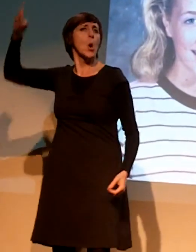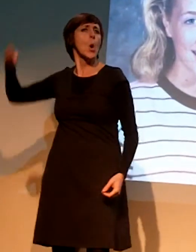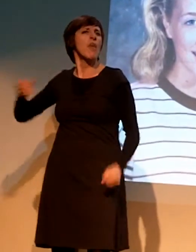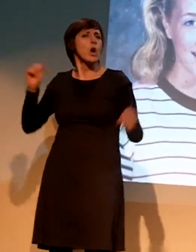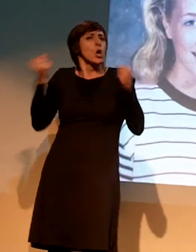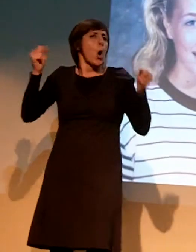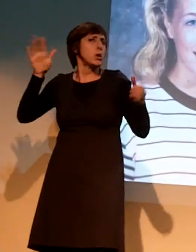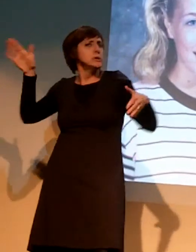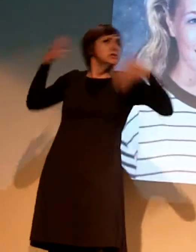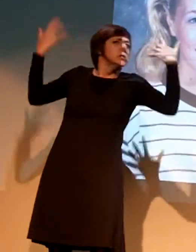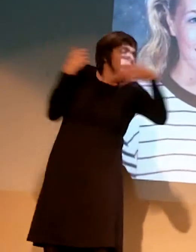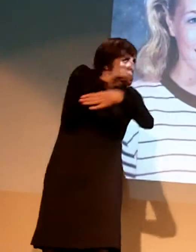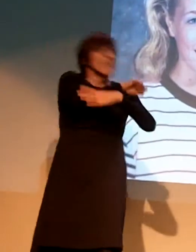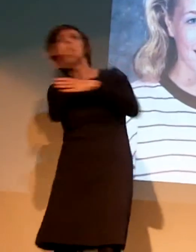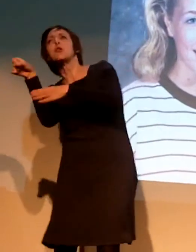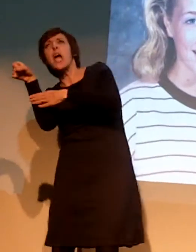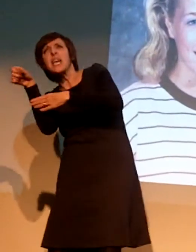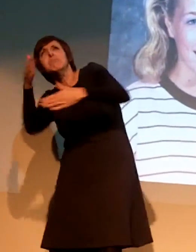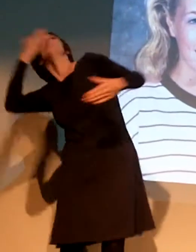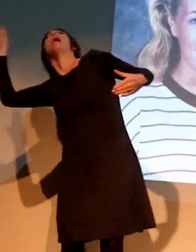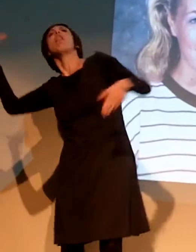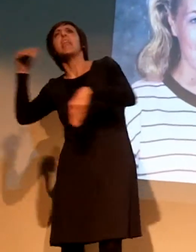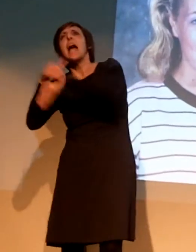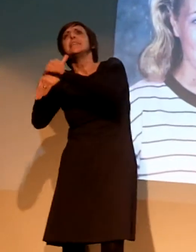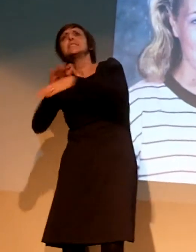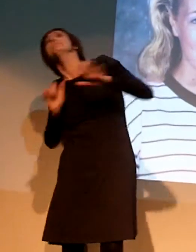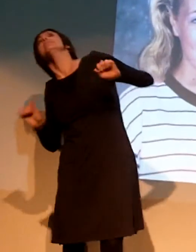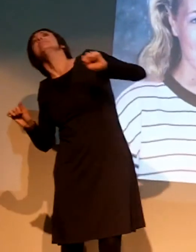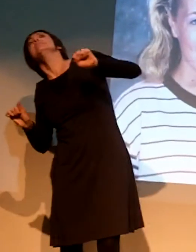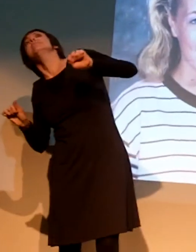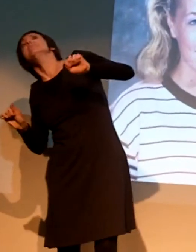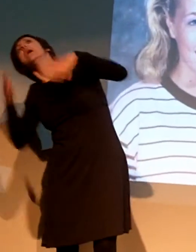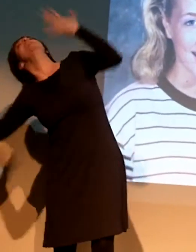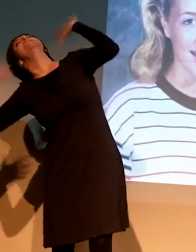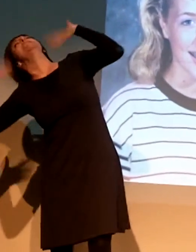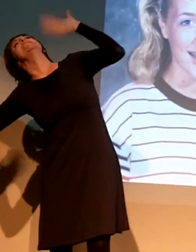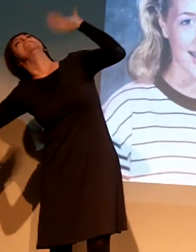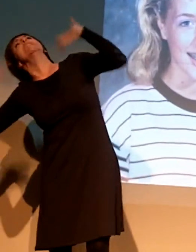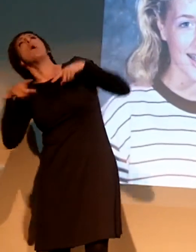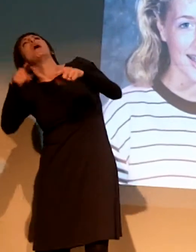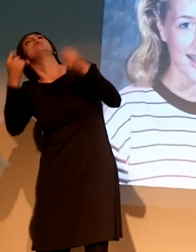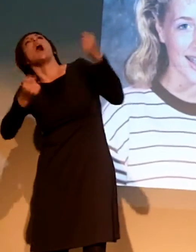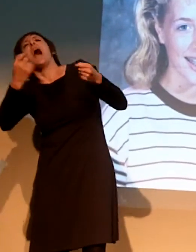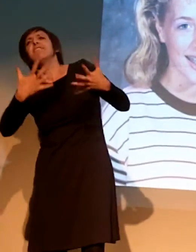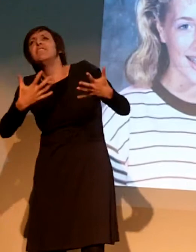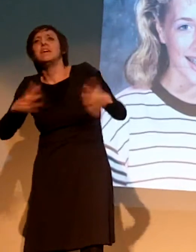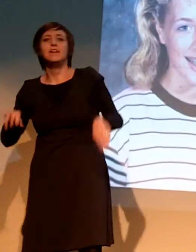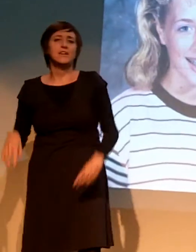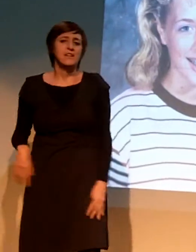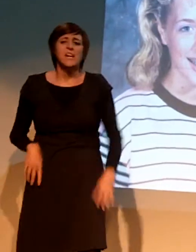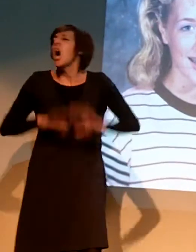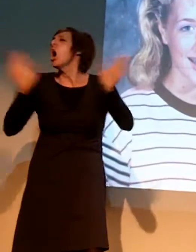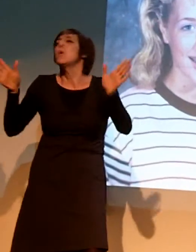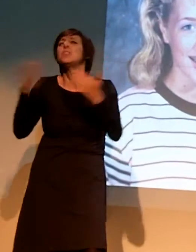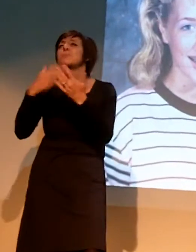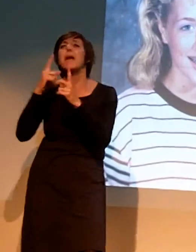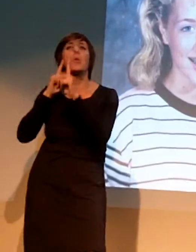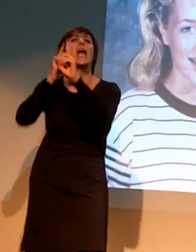lean out your head and smell the night. Wind on your face as you drive. No destination, just